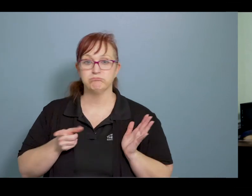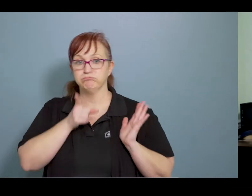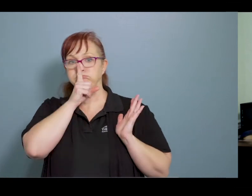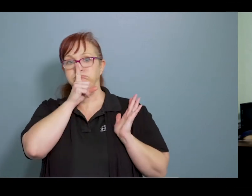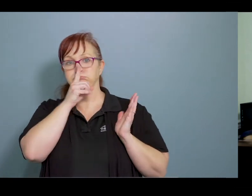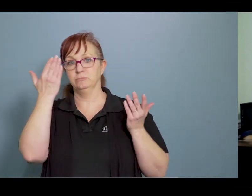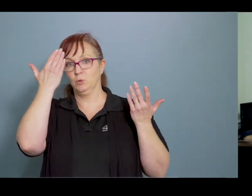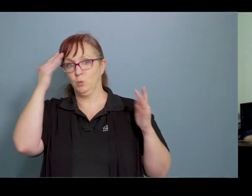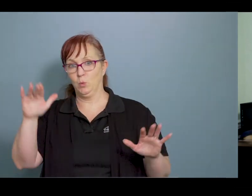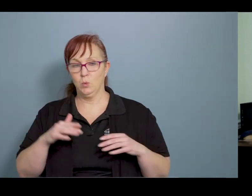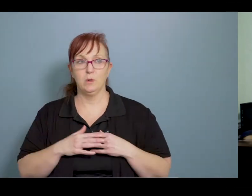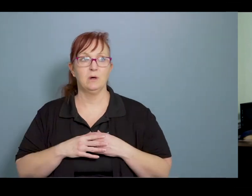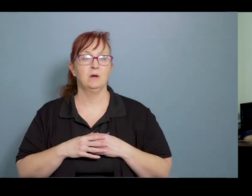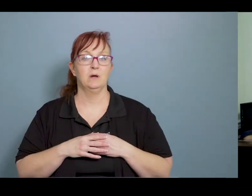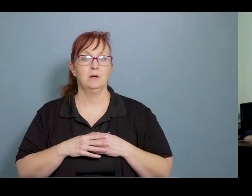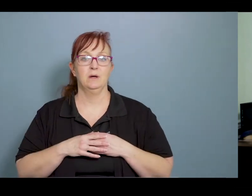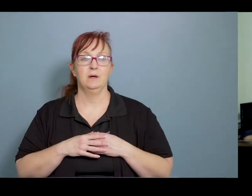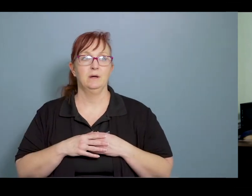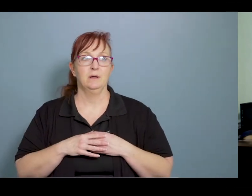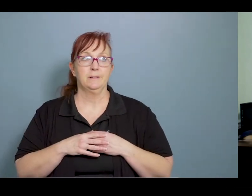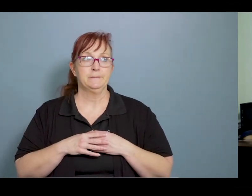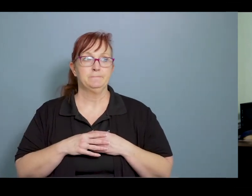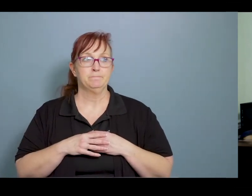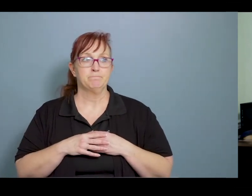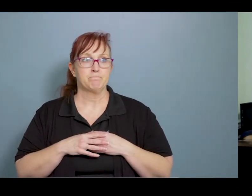staff, but we haven't